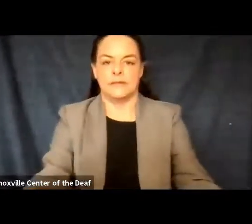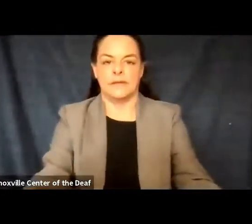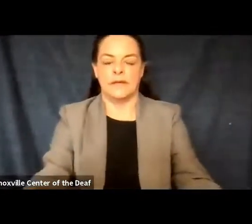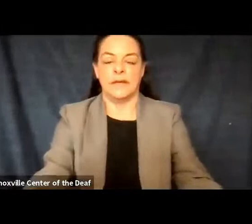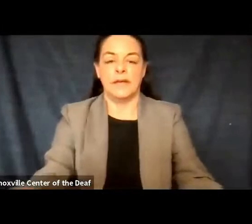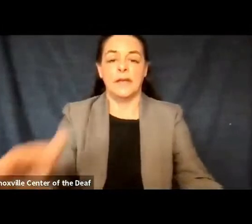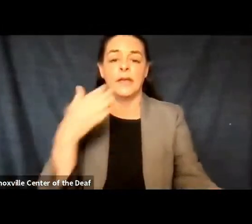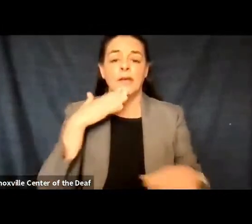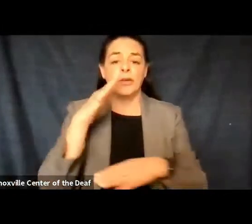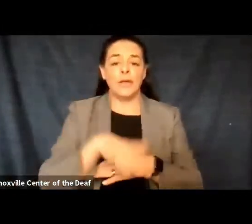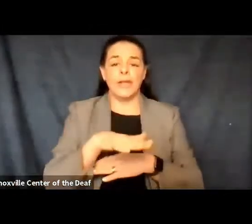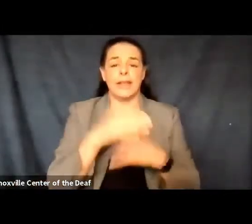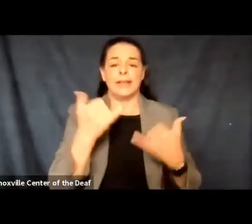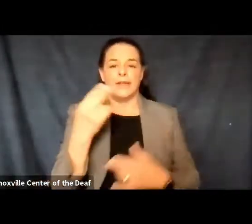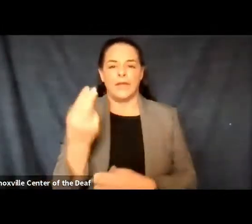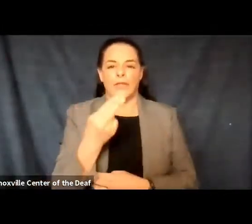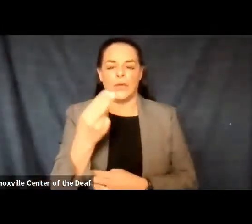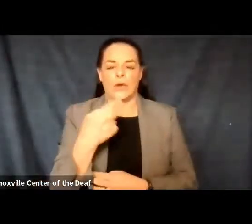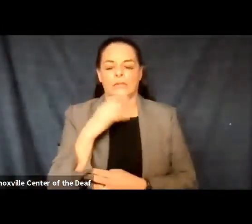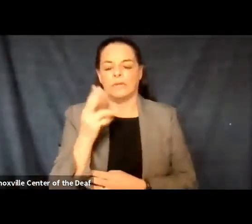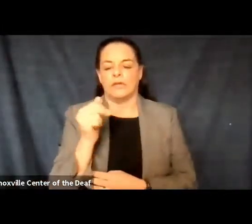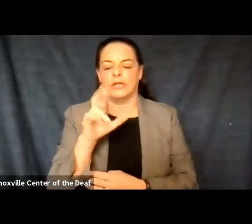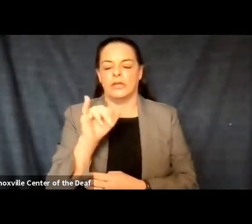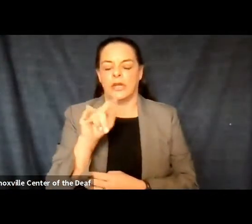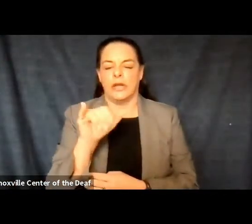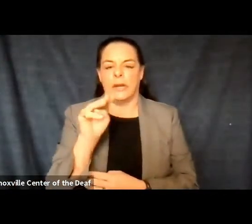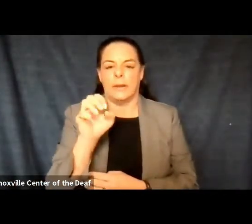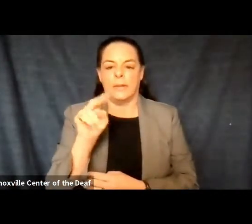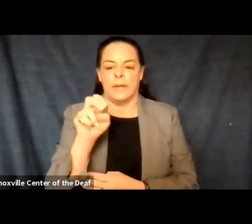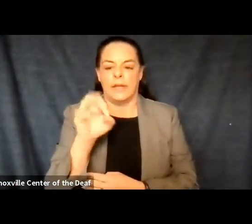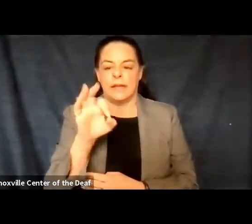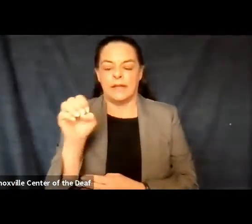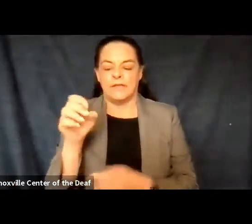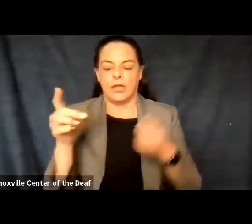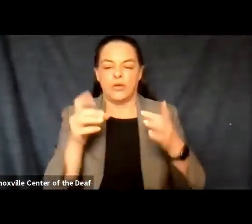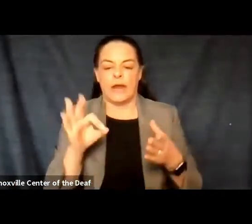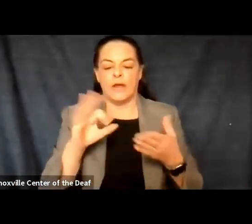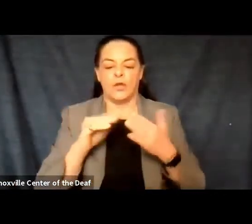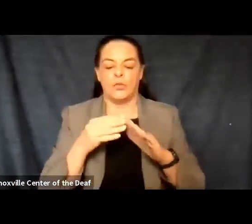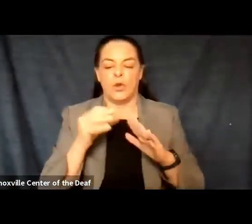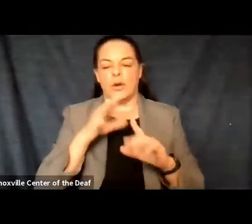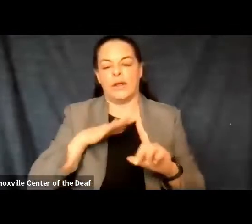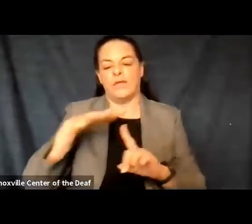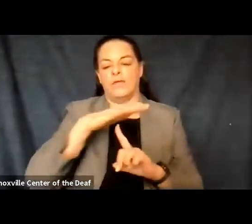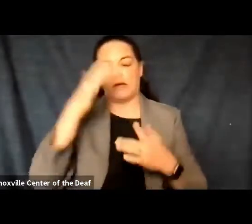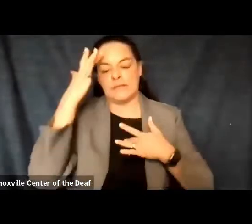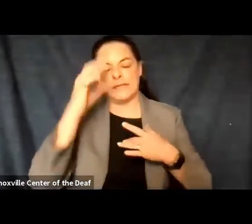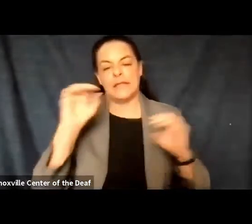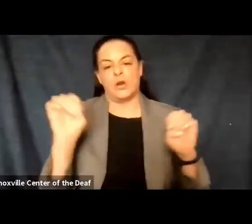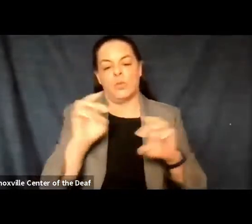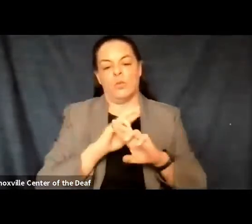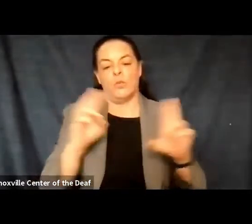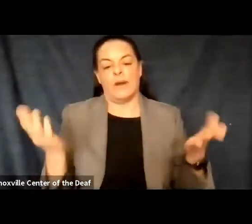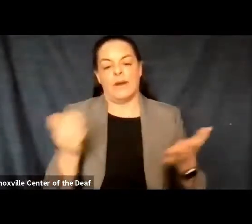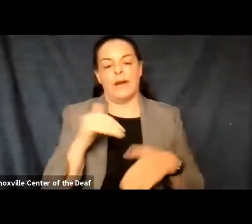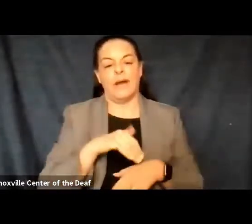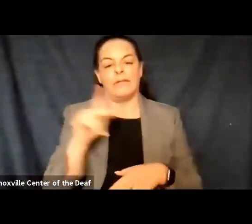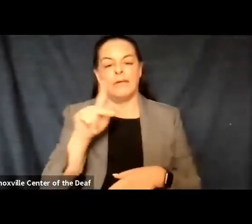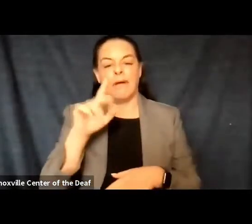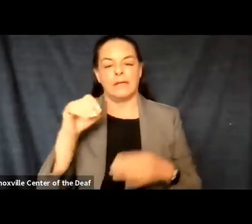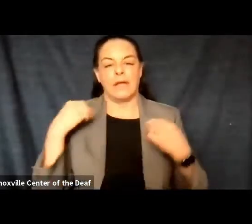Good Thursday afternoon. I'm Charity Menifee, Director of Communicable and Environmental Disease and Emergency Preparedness here at Knox County Health